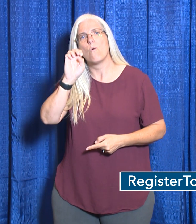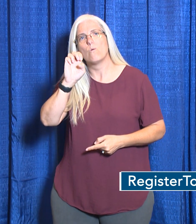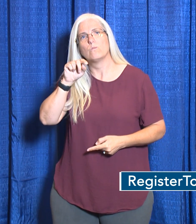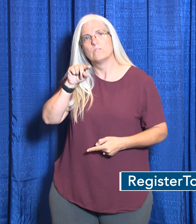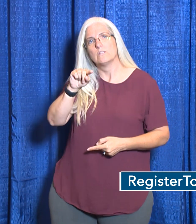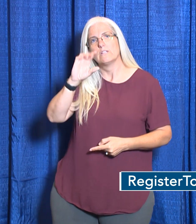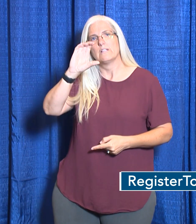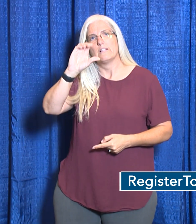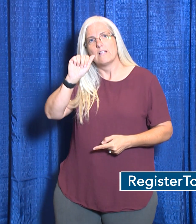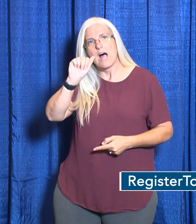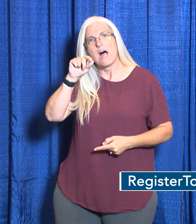registertovote.ca.gov.